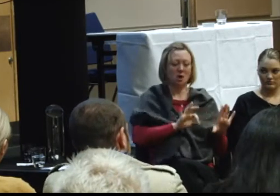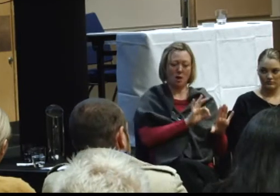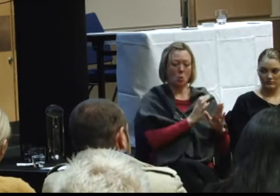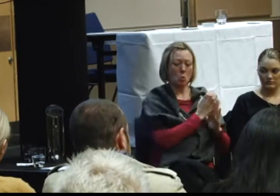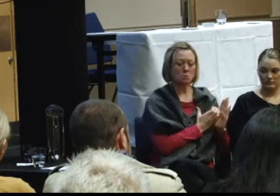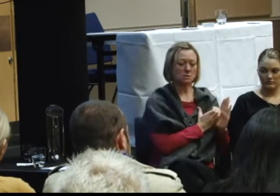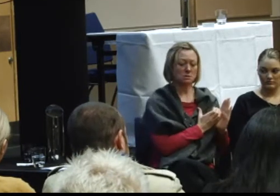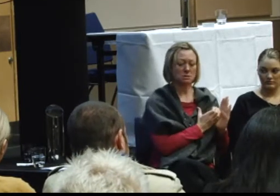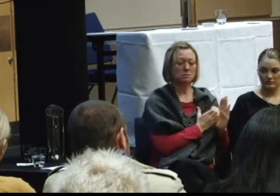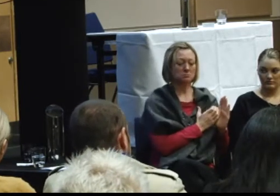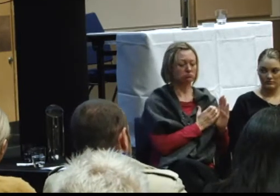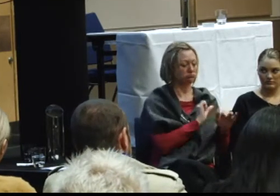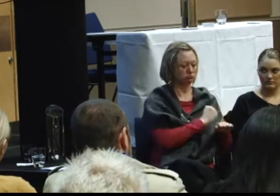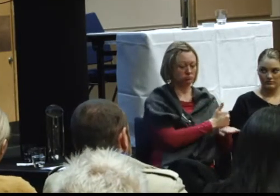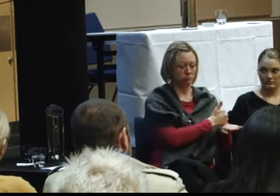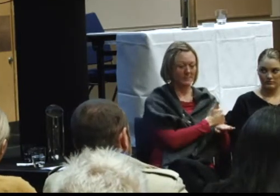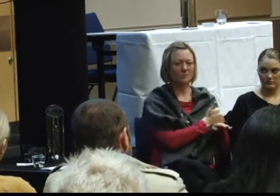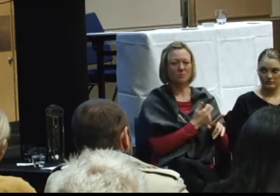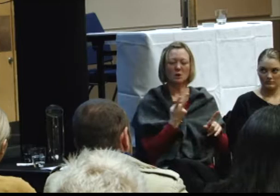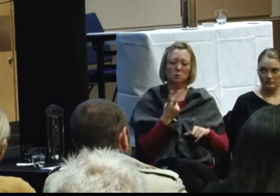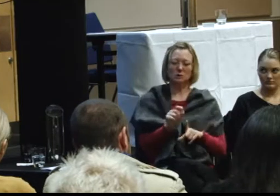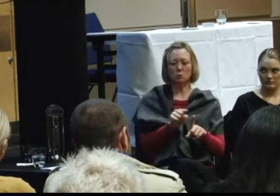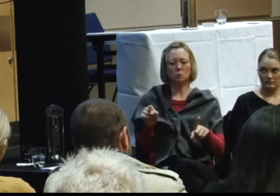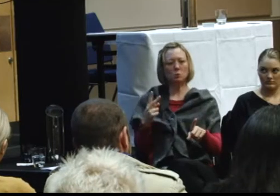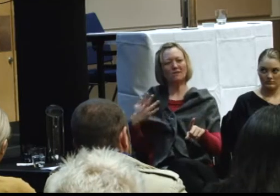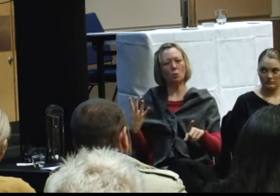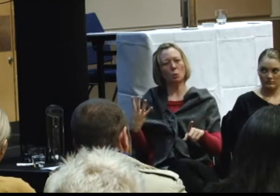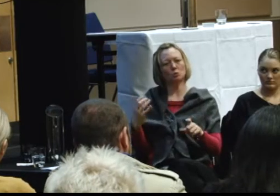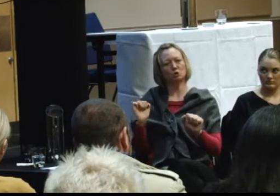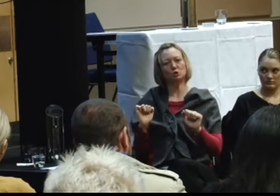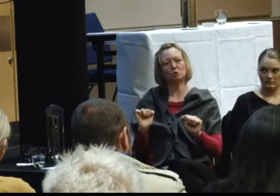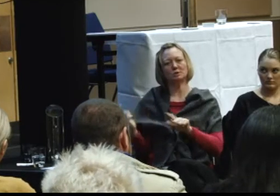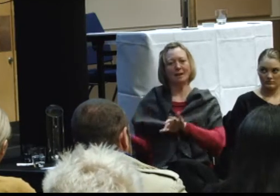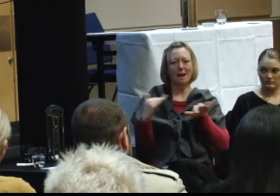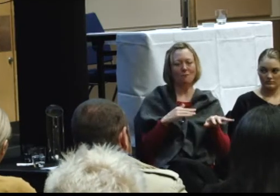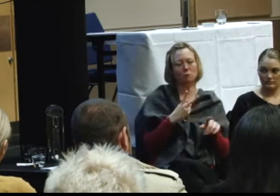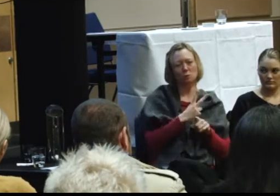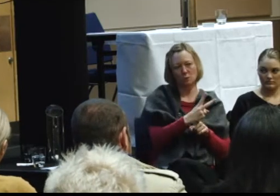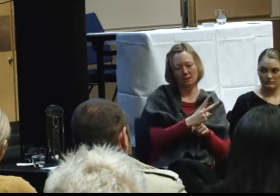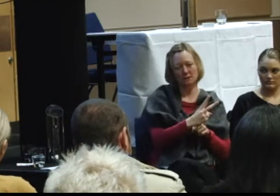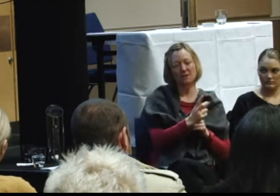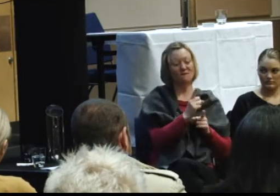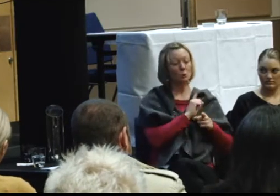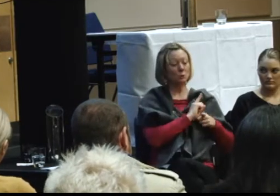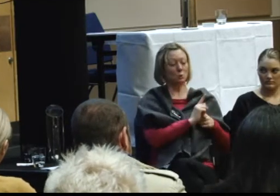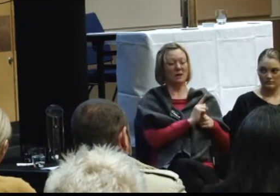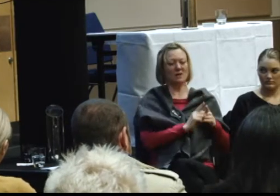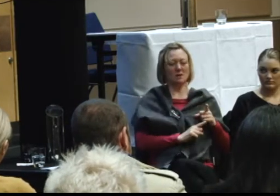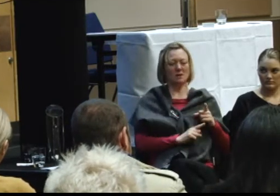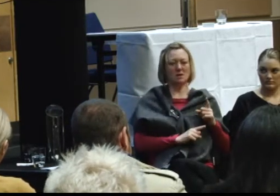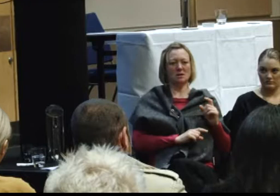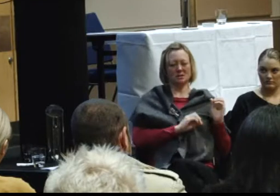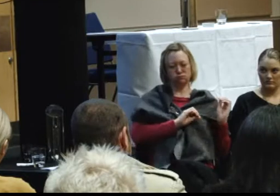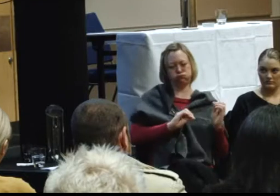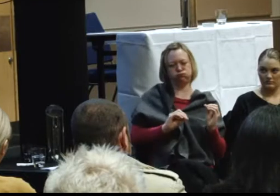and we have about 20 to 24 students come in for 2 weeks. And the first week, they basically get a full-on computer science